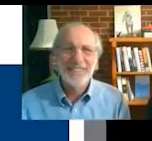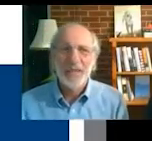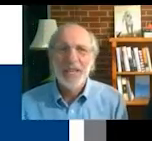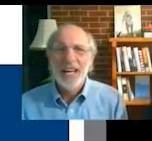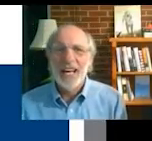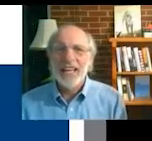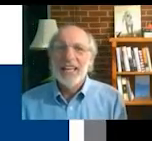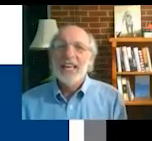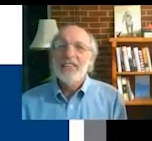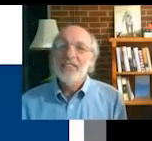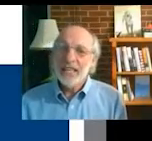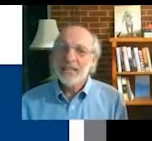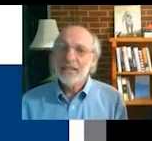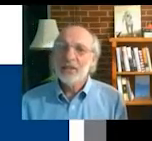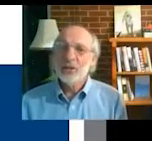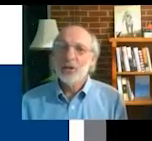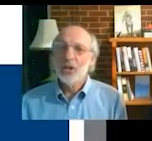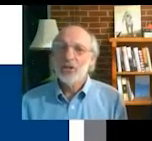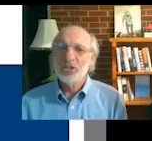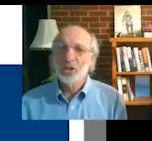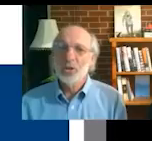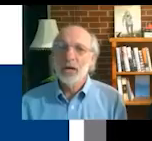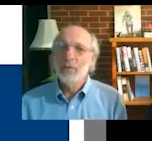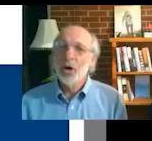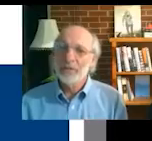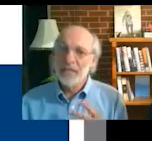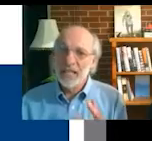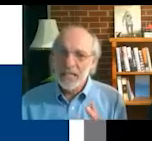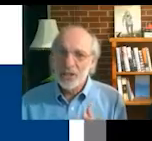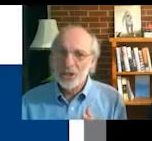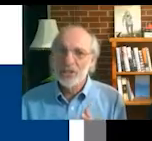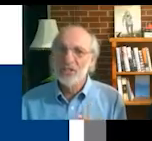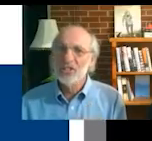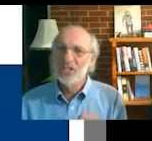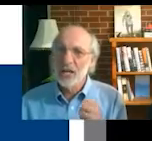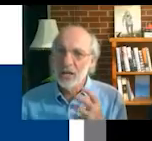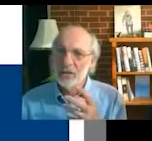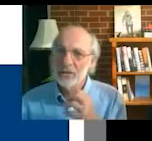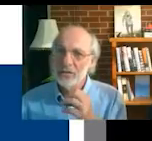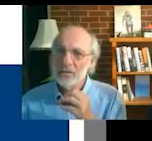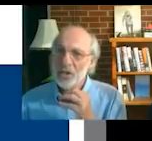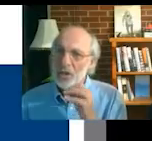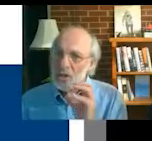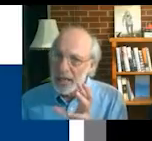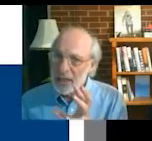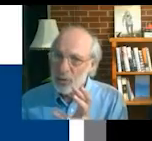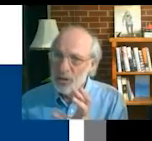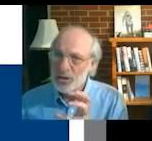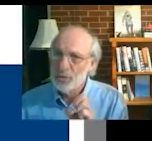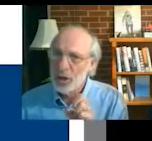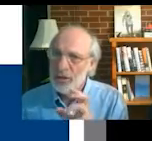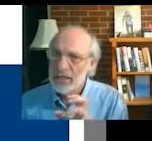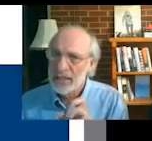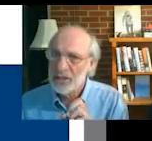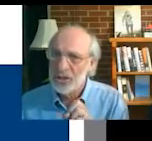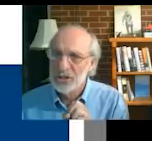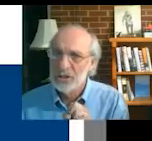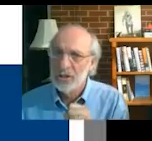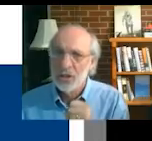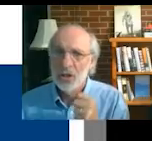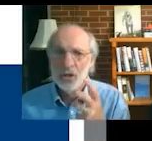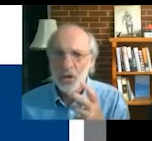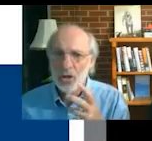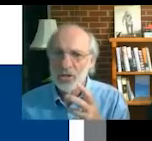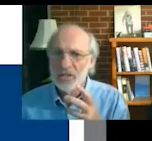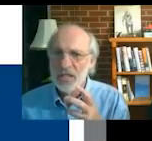sorry. Then there are also modifications of language that we all engage